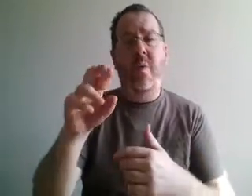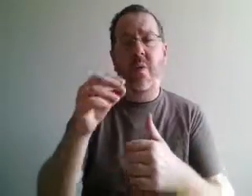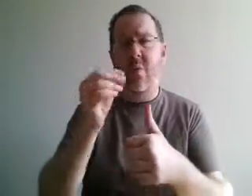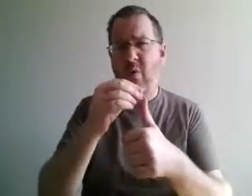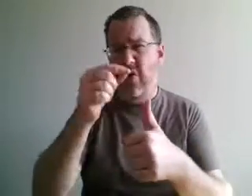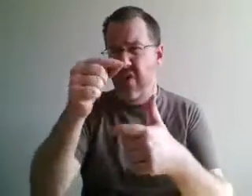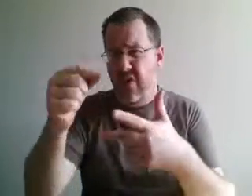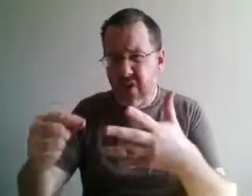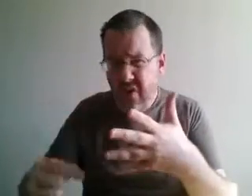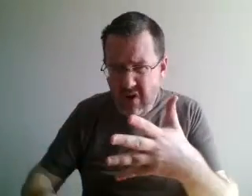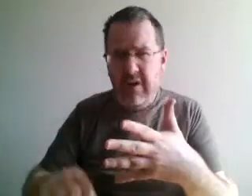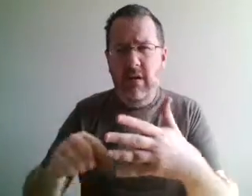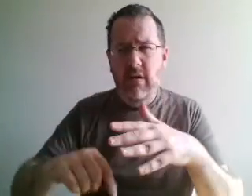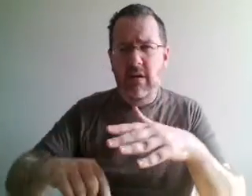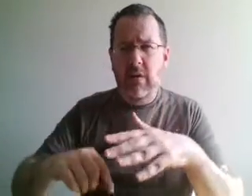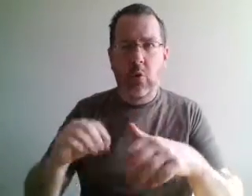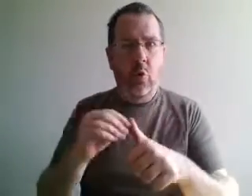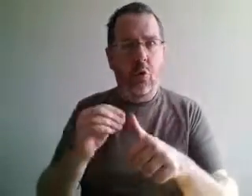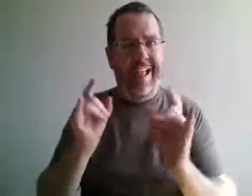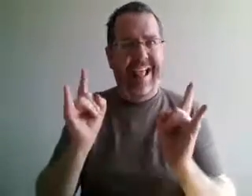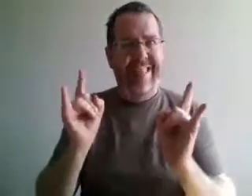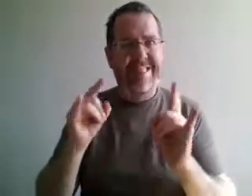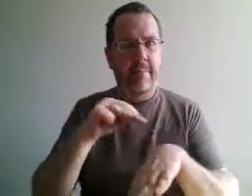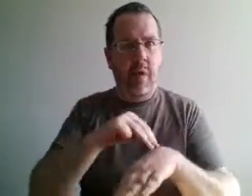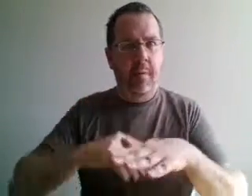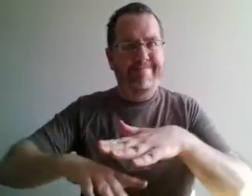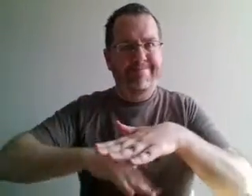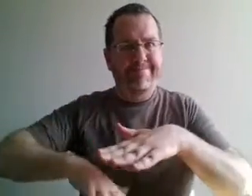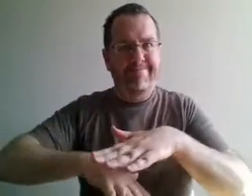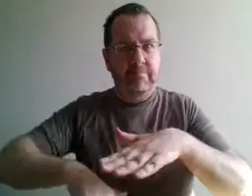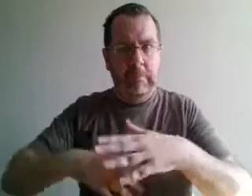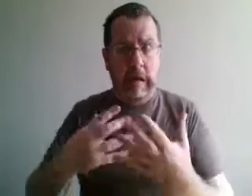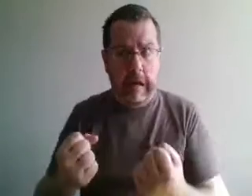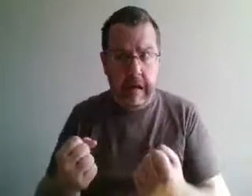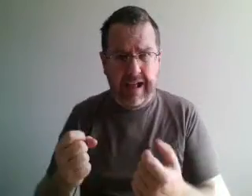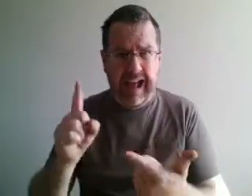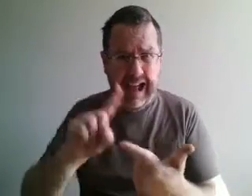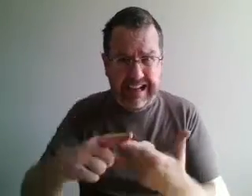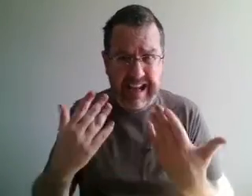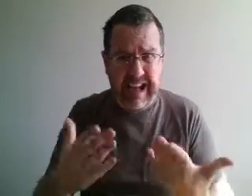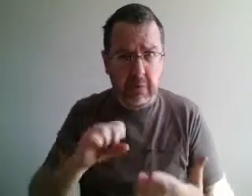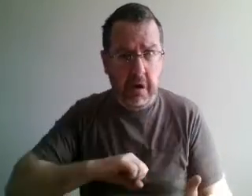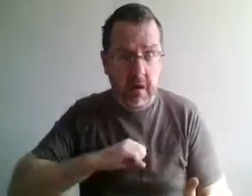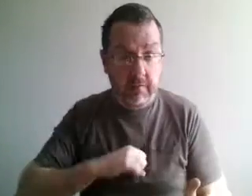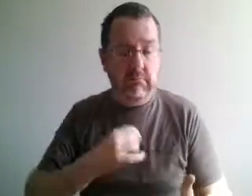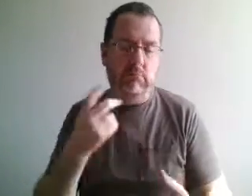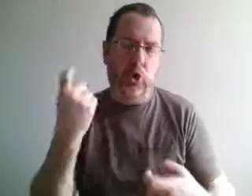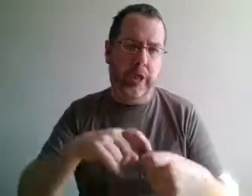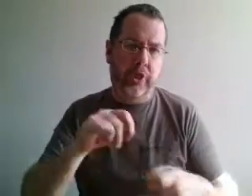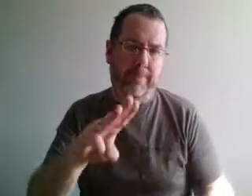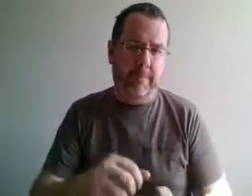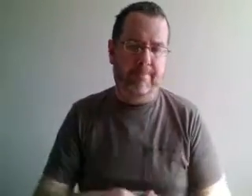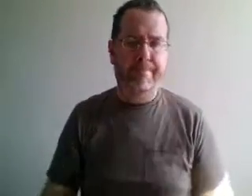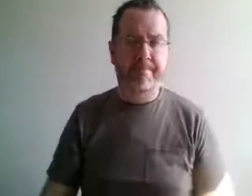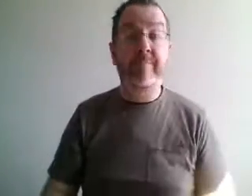to develop symptoms, you may want to run through that with your GP. My wife and I are in our 70s, we're both healthy, we live alone, and a son